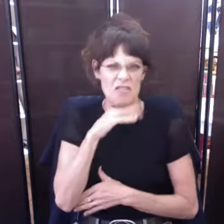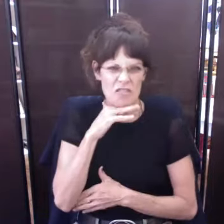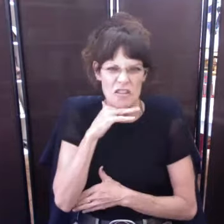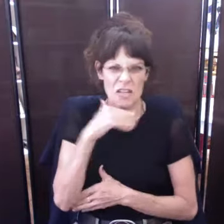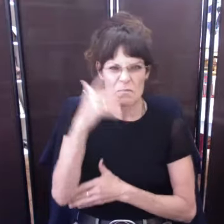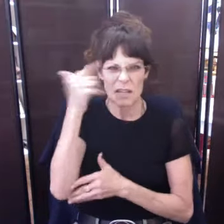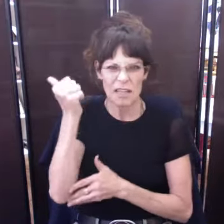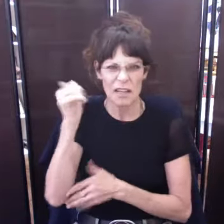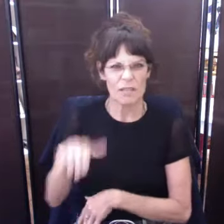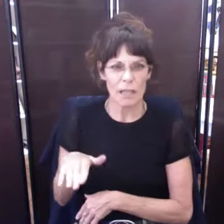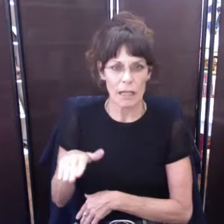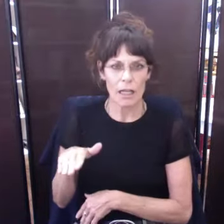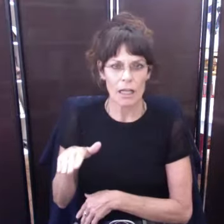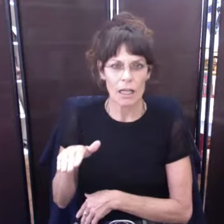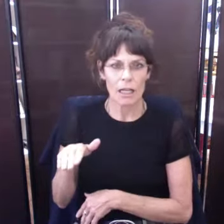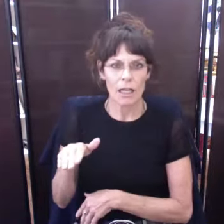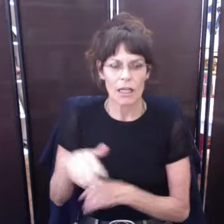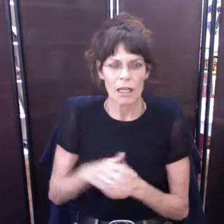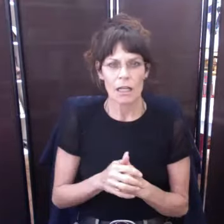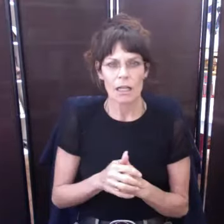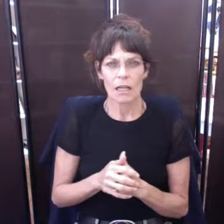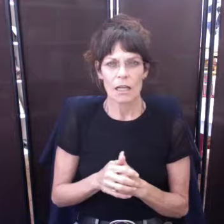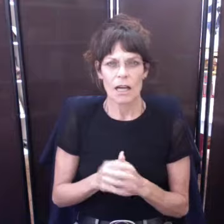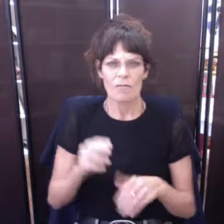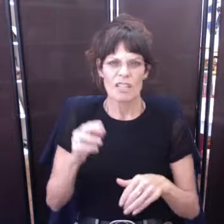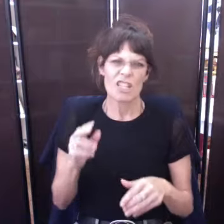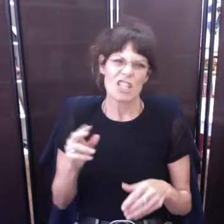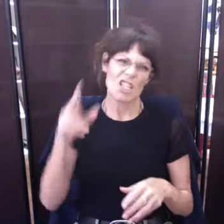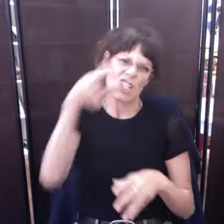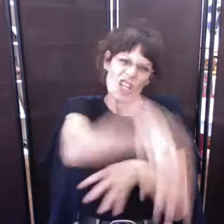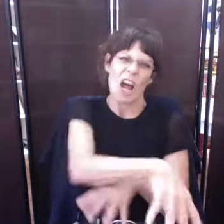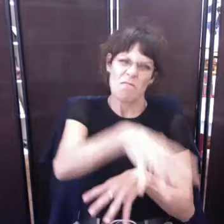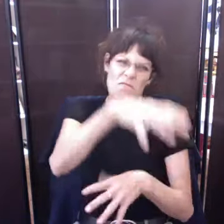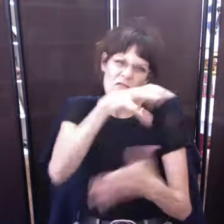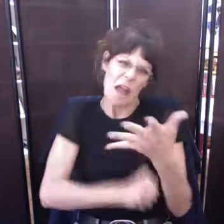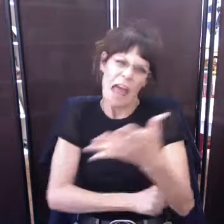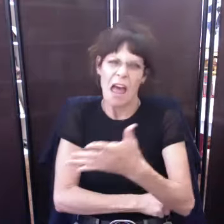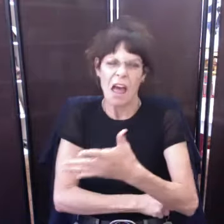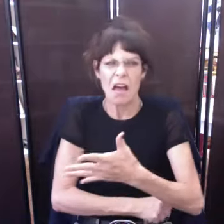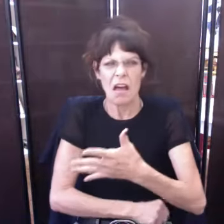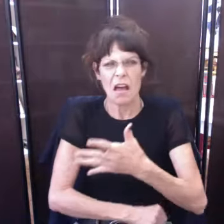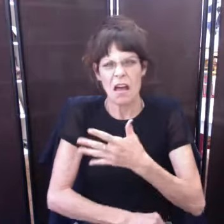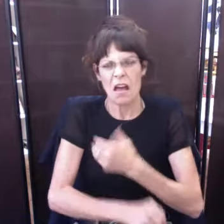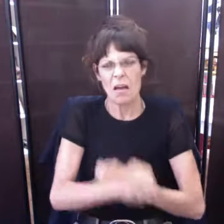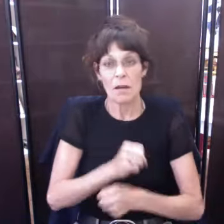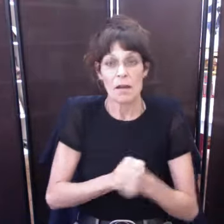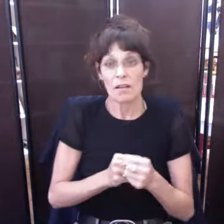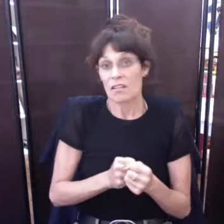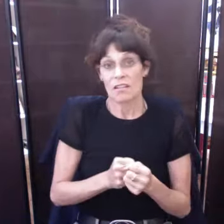little. I would jump on them. I would grab anything I could. And quite honestly, I don't think I've ever shared this in an open